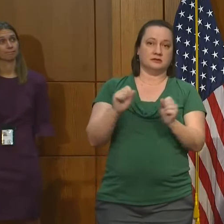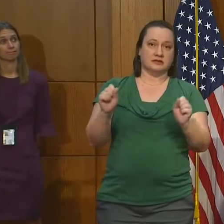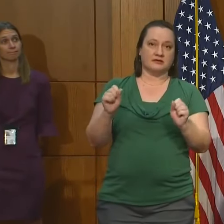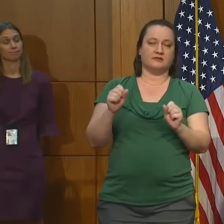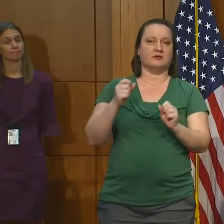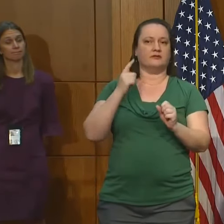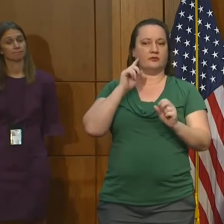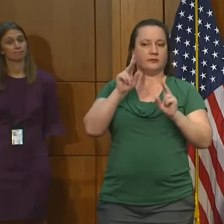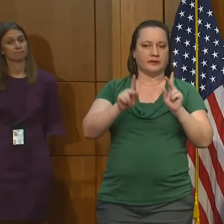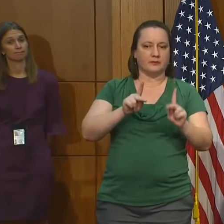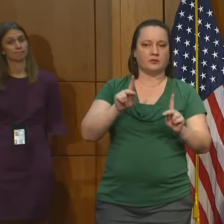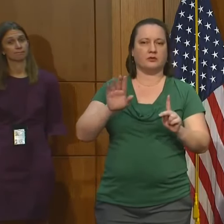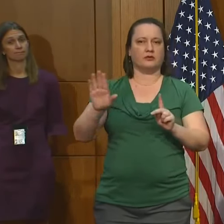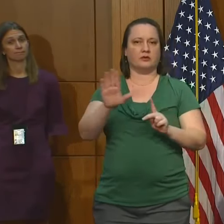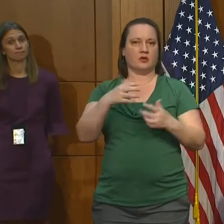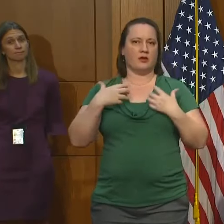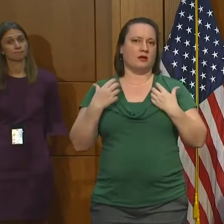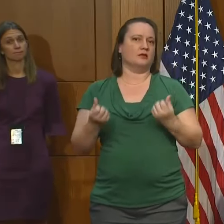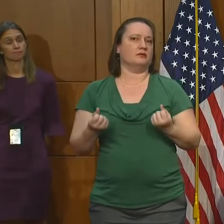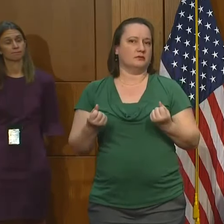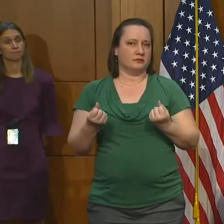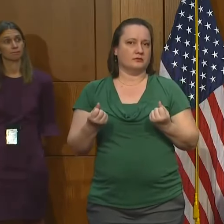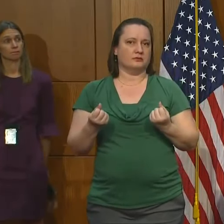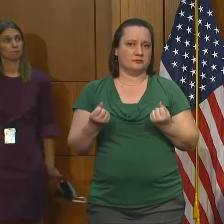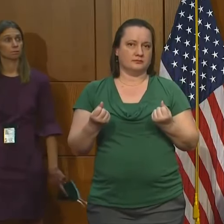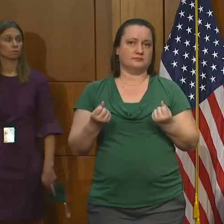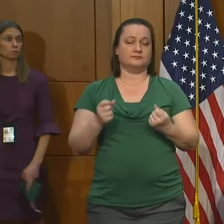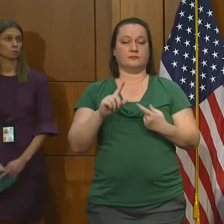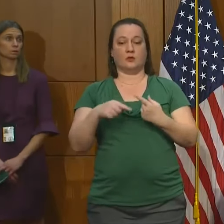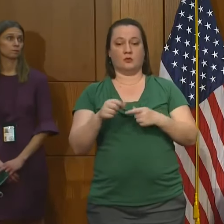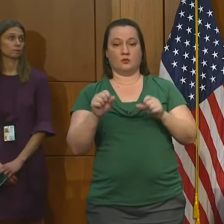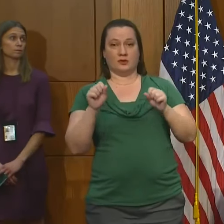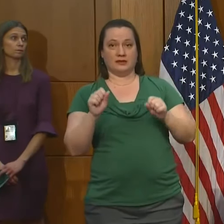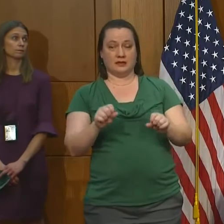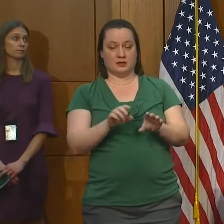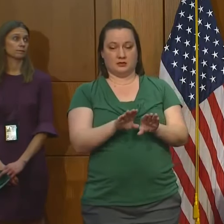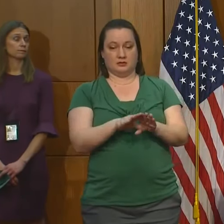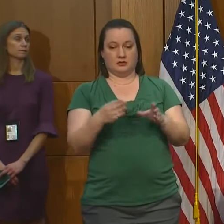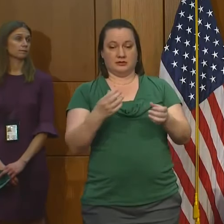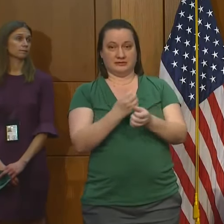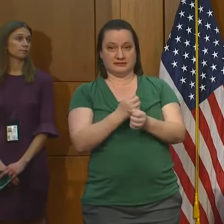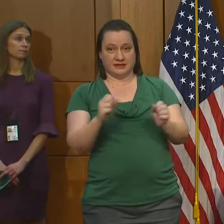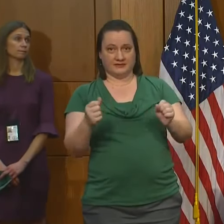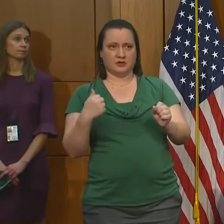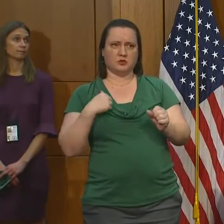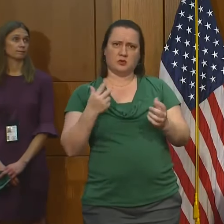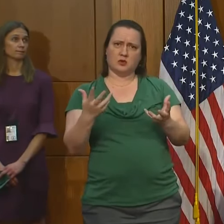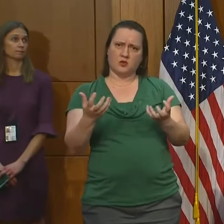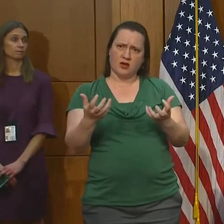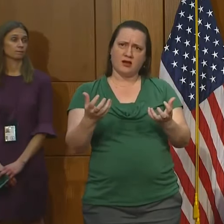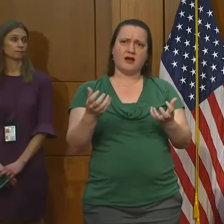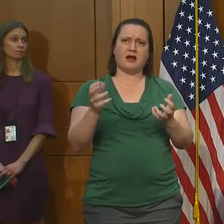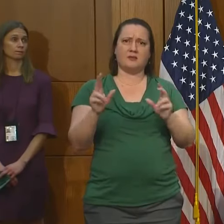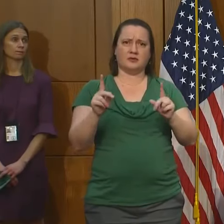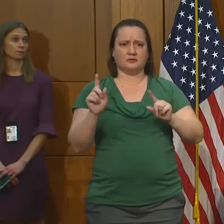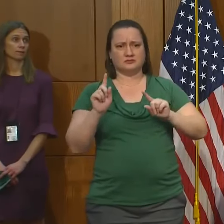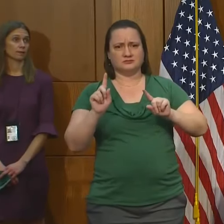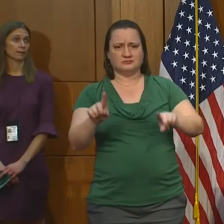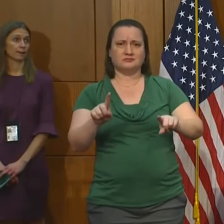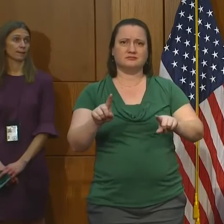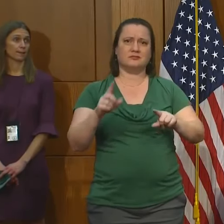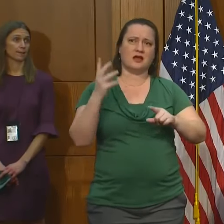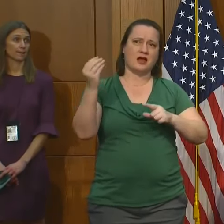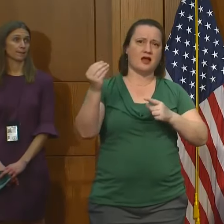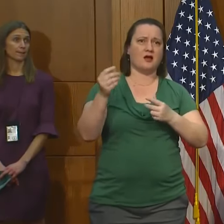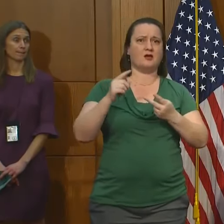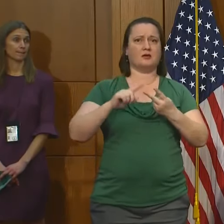and well-being. And as soon as we can do that safely, we want businesses to reopen,